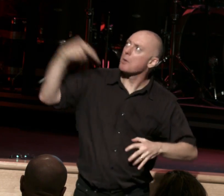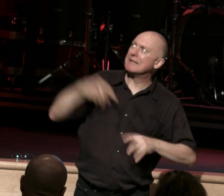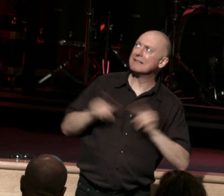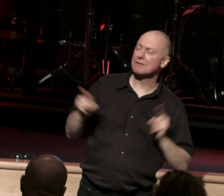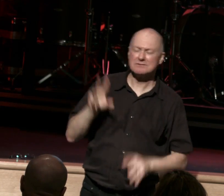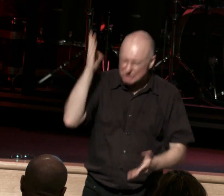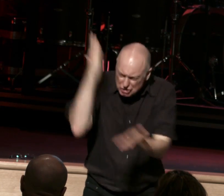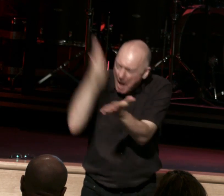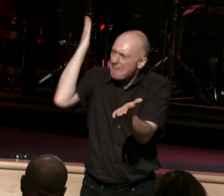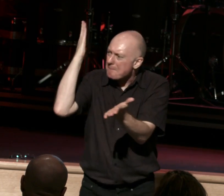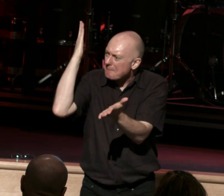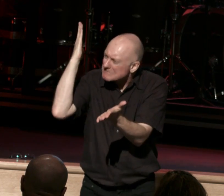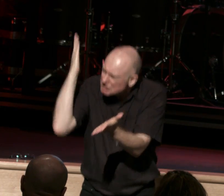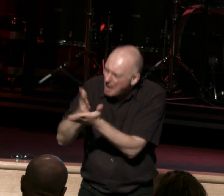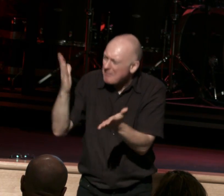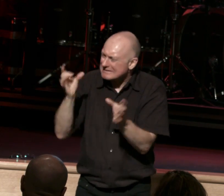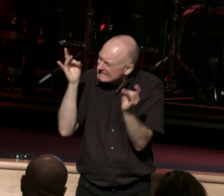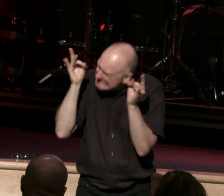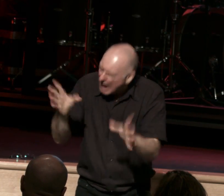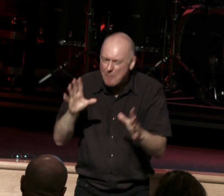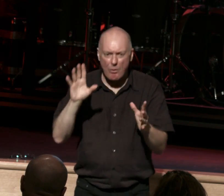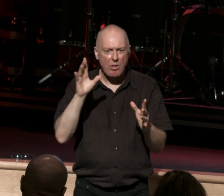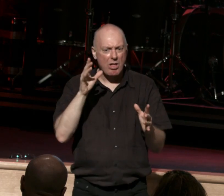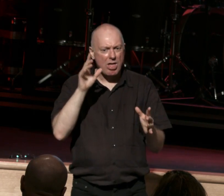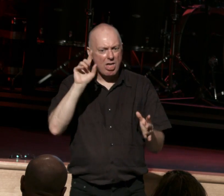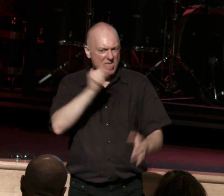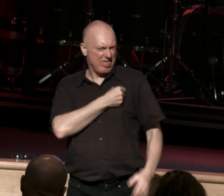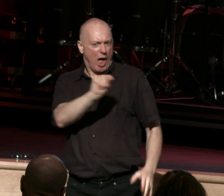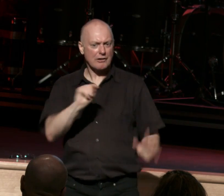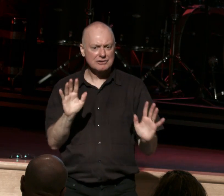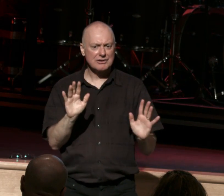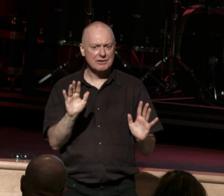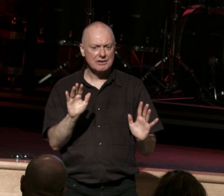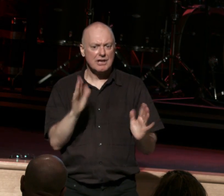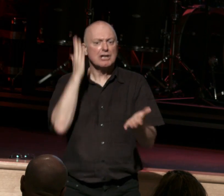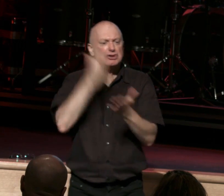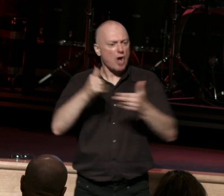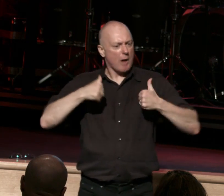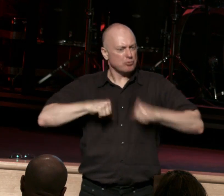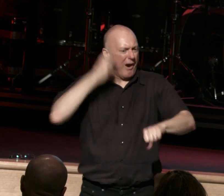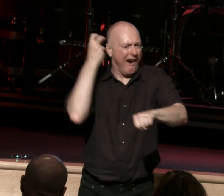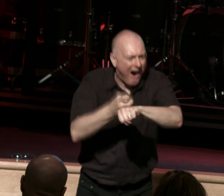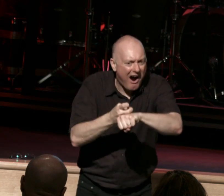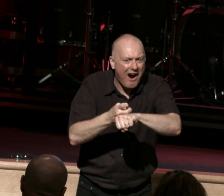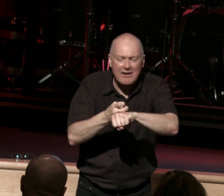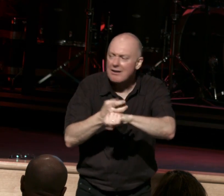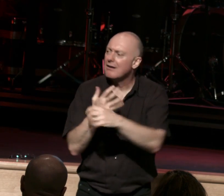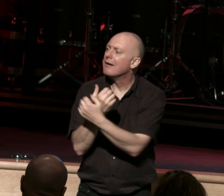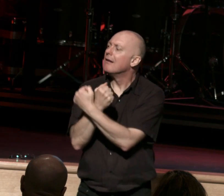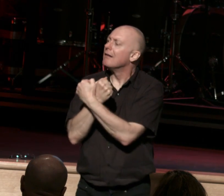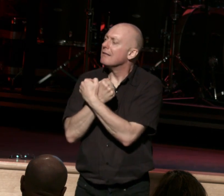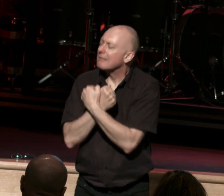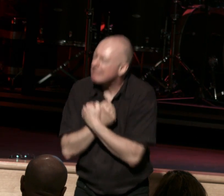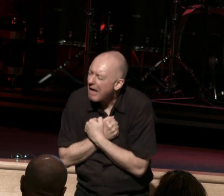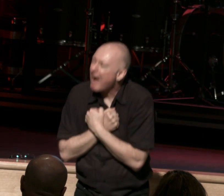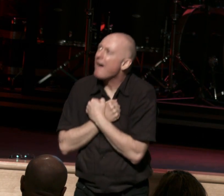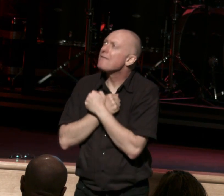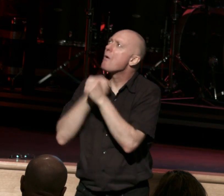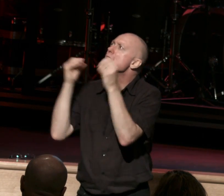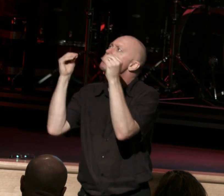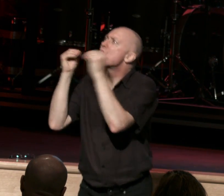differently. Stop it. It's terrible theology. Be released from trying harder, but be released to